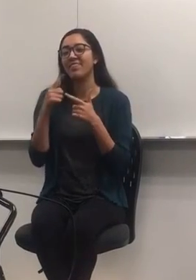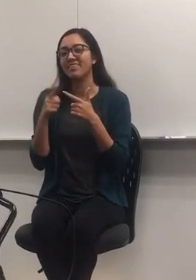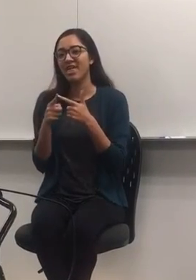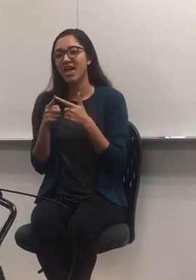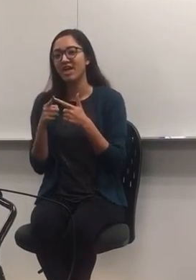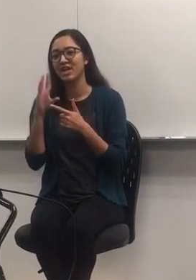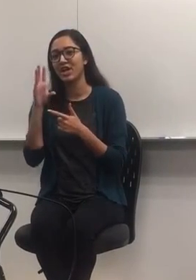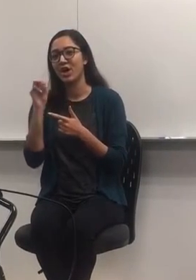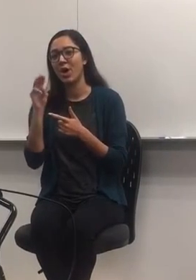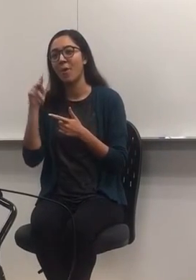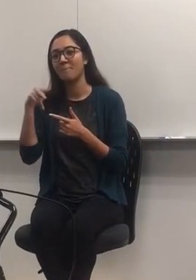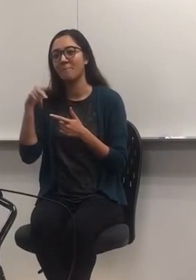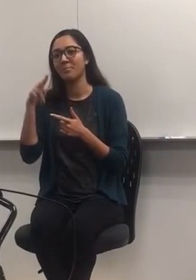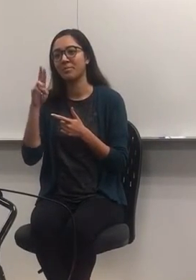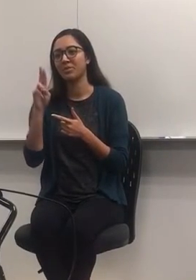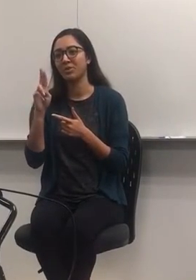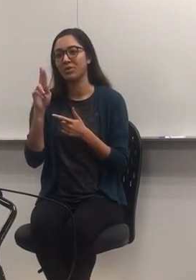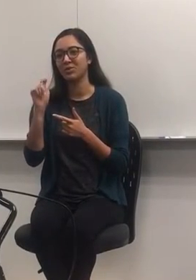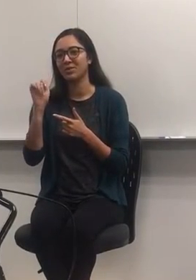end of today's lecture, okay?